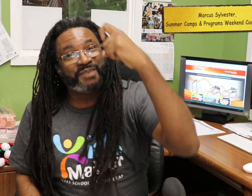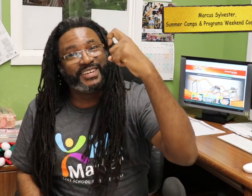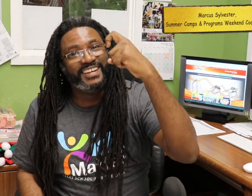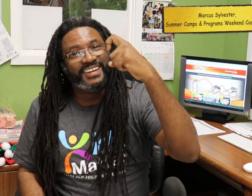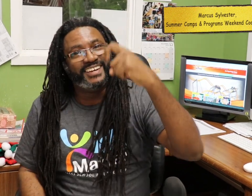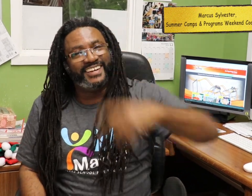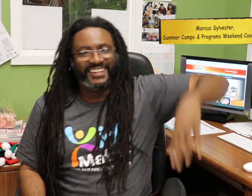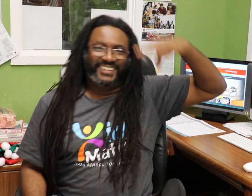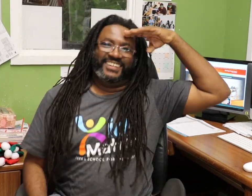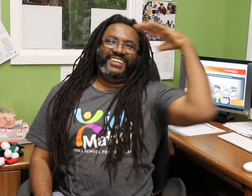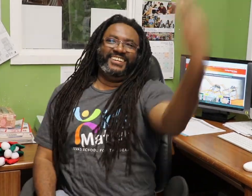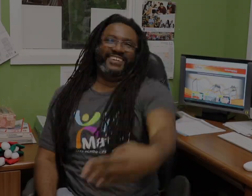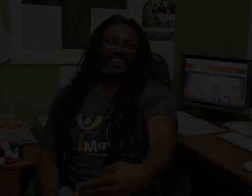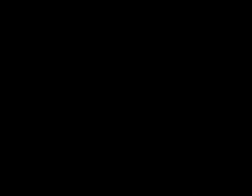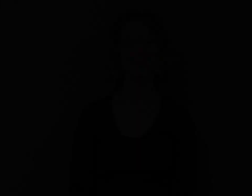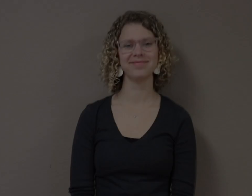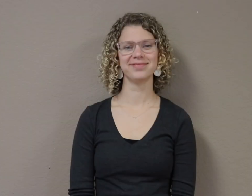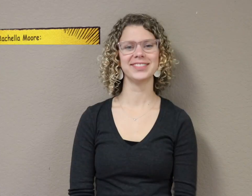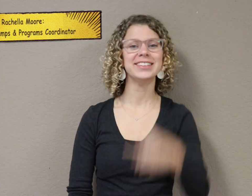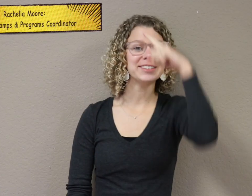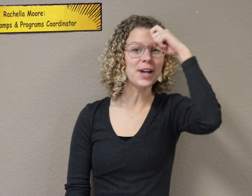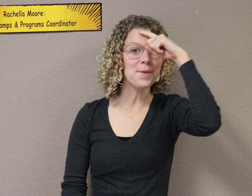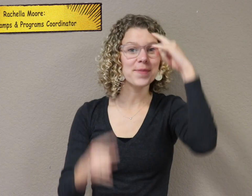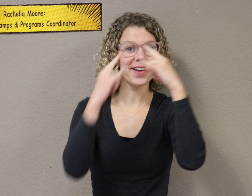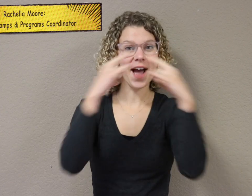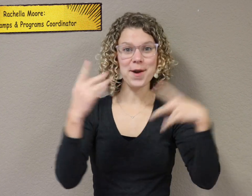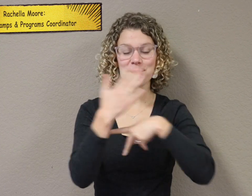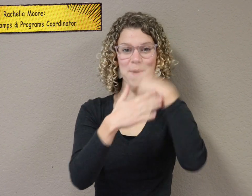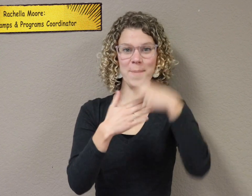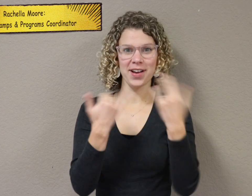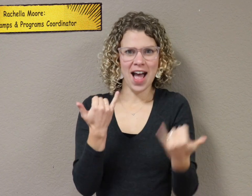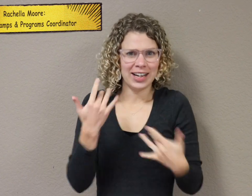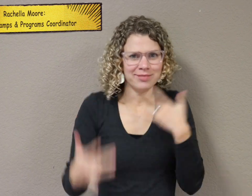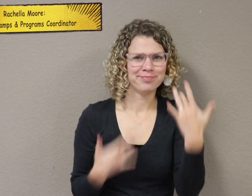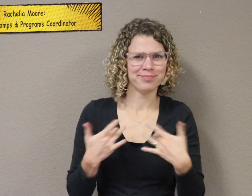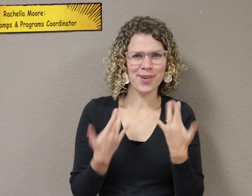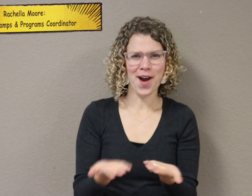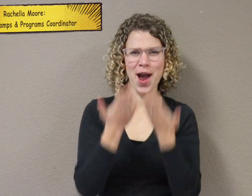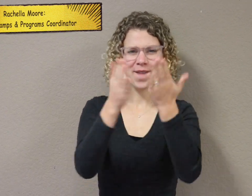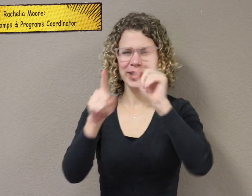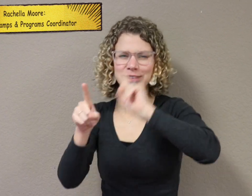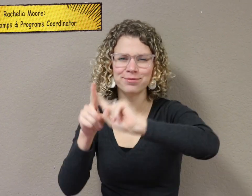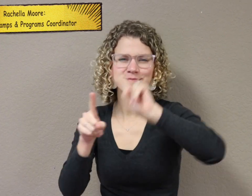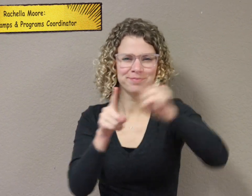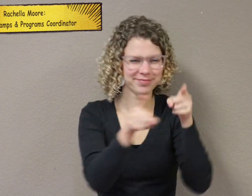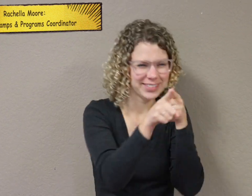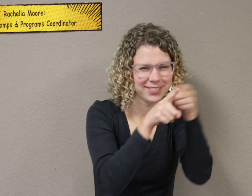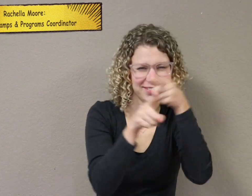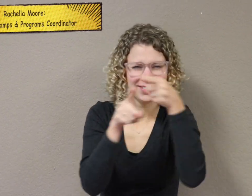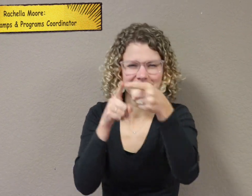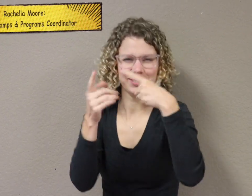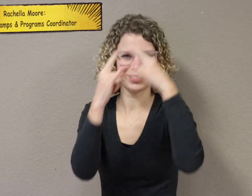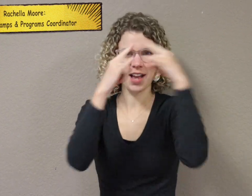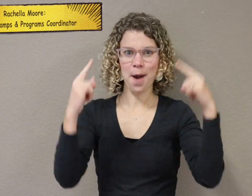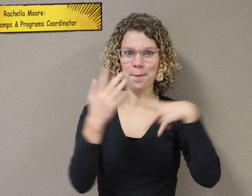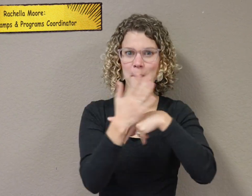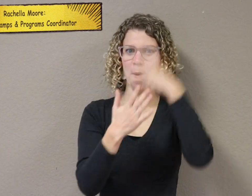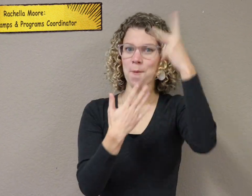summer. Later. We at Summer Camps and Programs are excited to offer several specialized camps and programs.